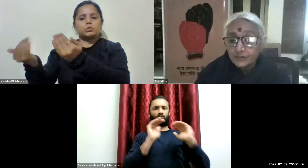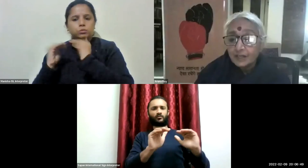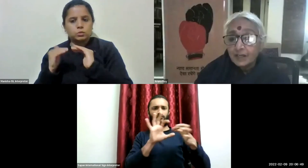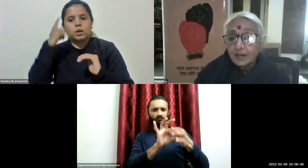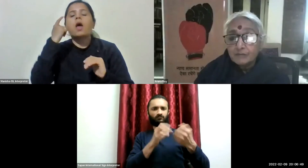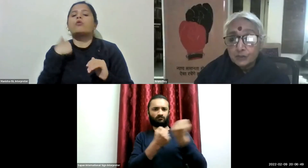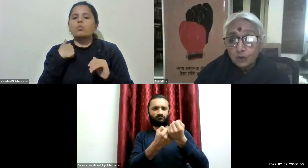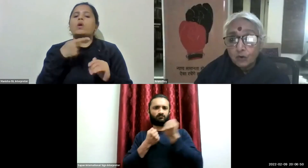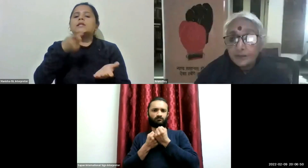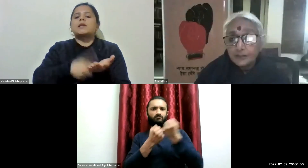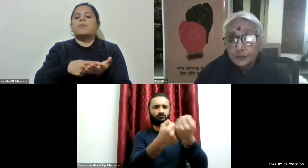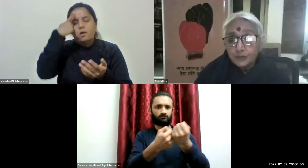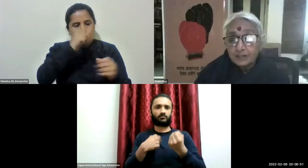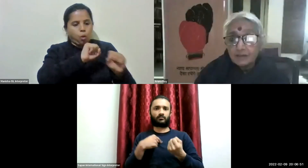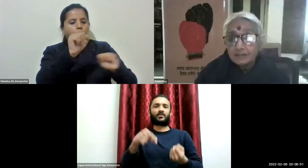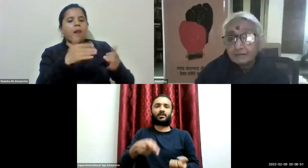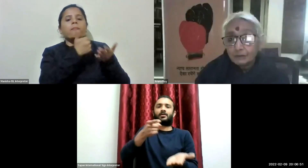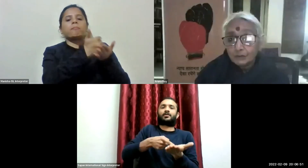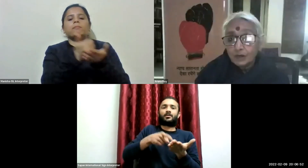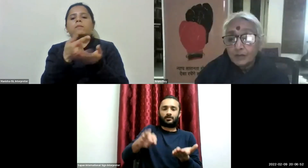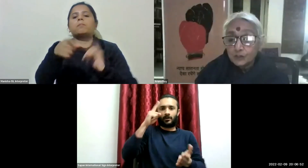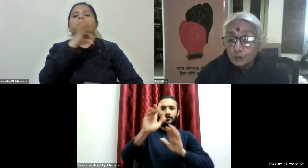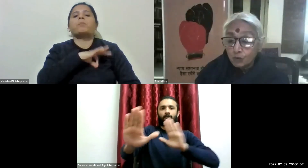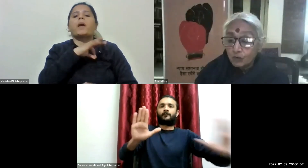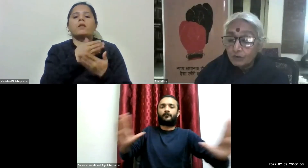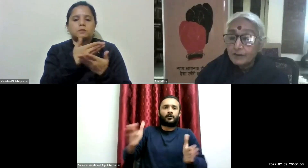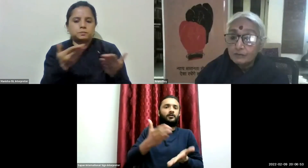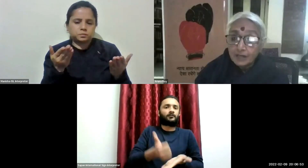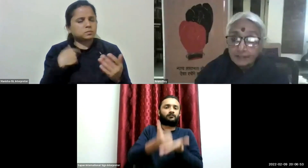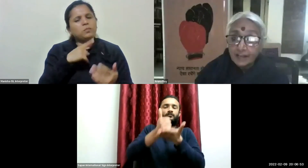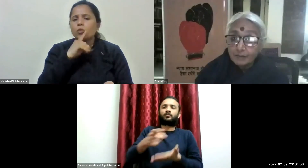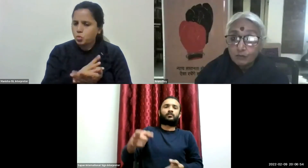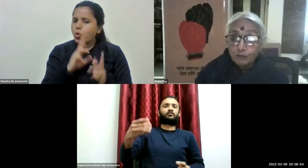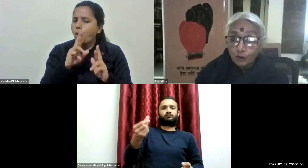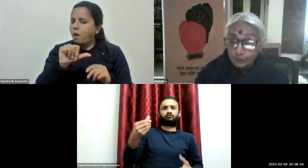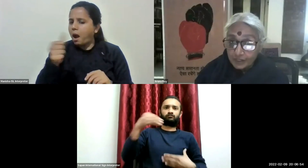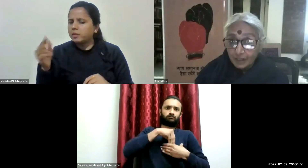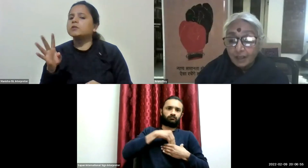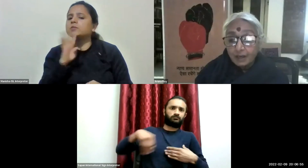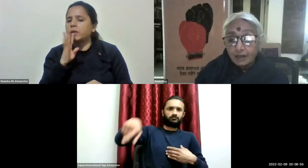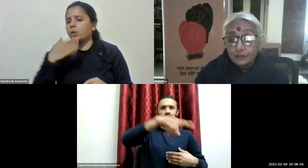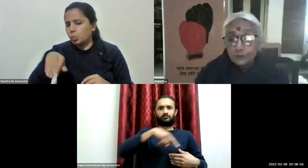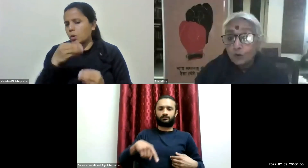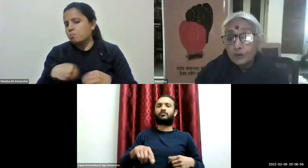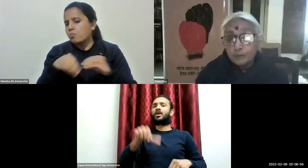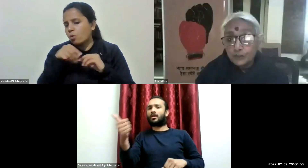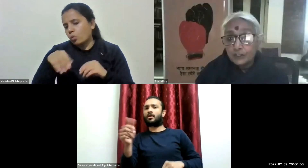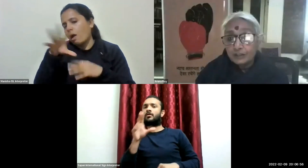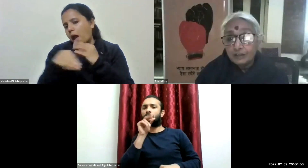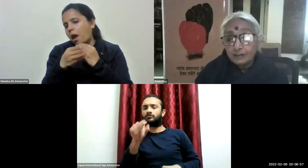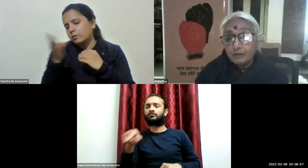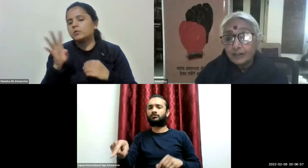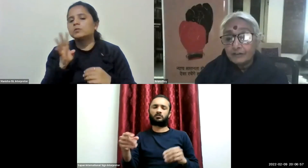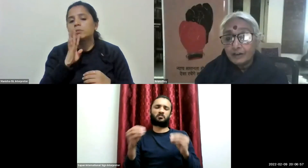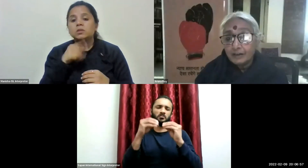of us. I am sure that the speakers, who are much more erudite than I am, will follow me. Raw will push